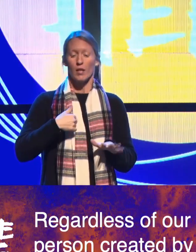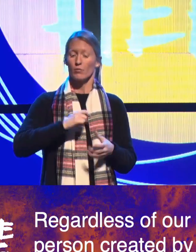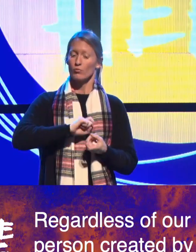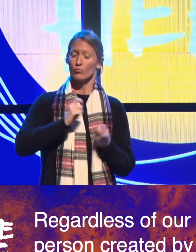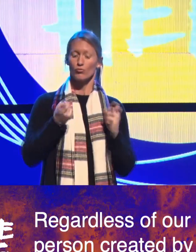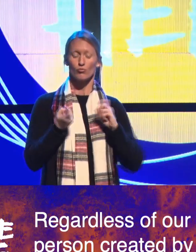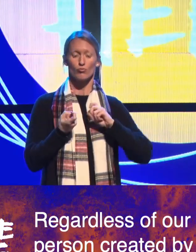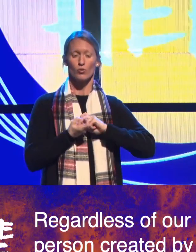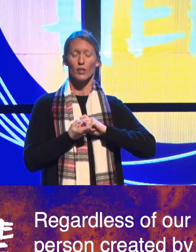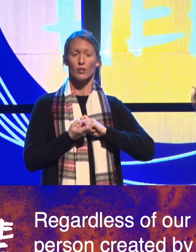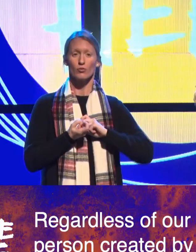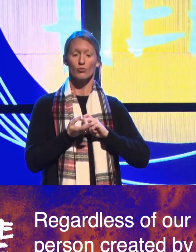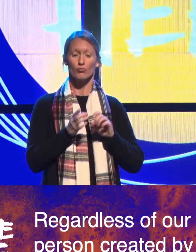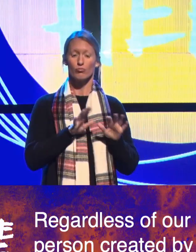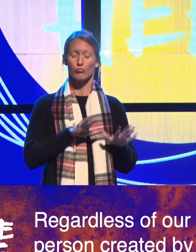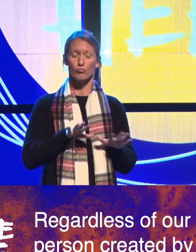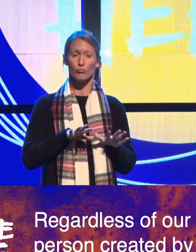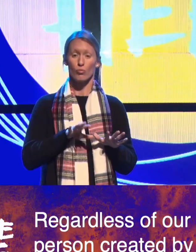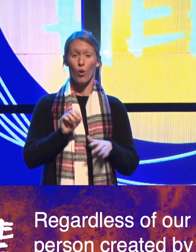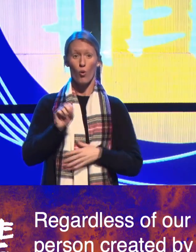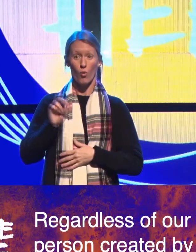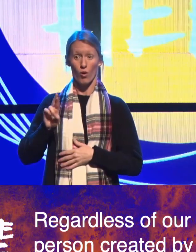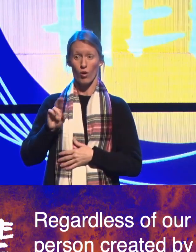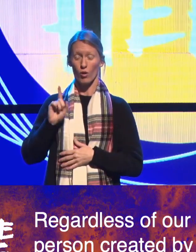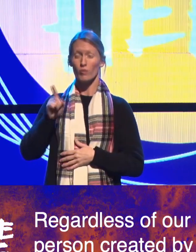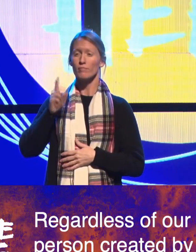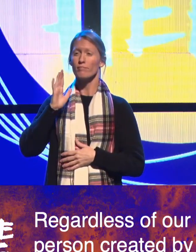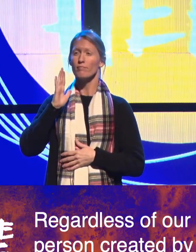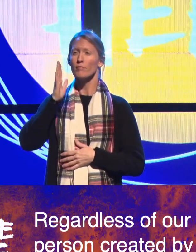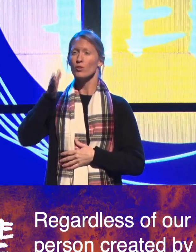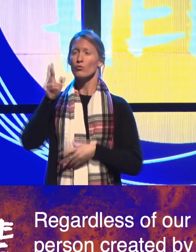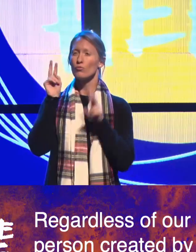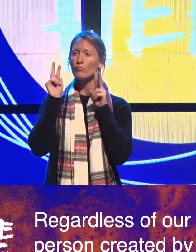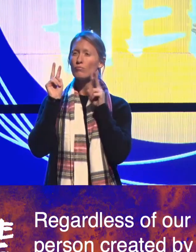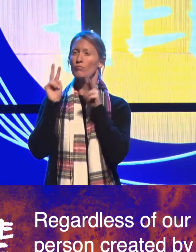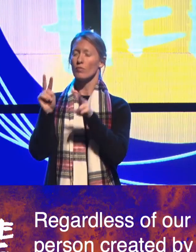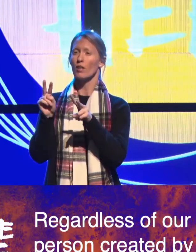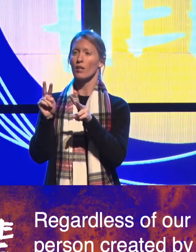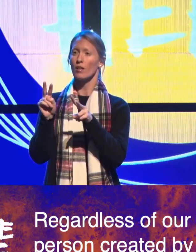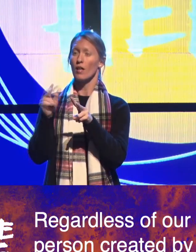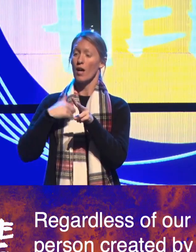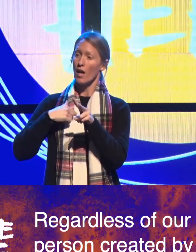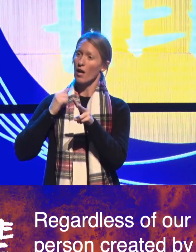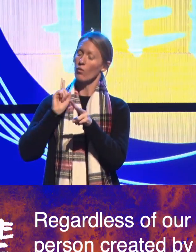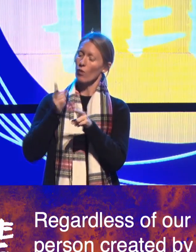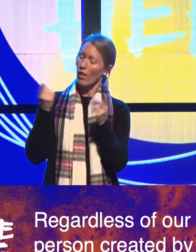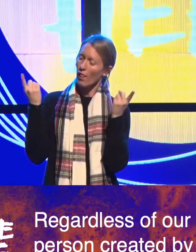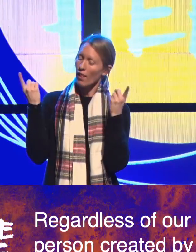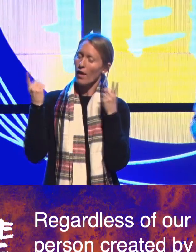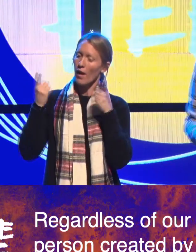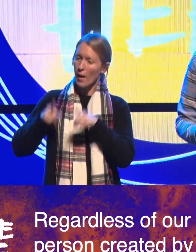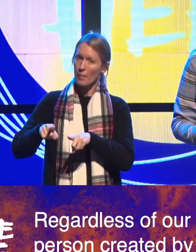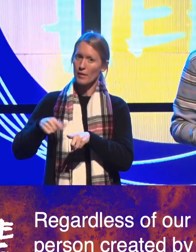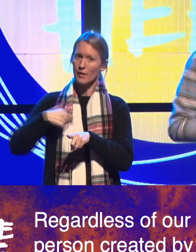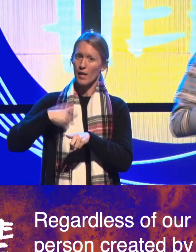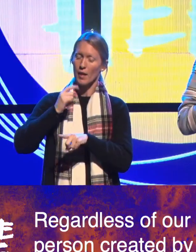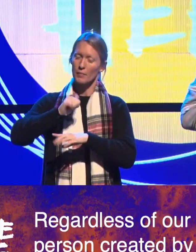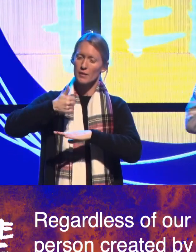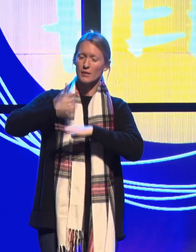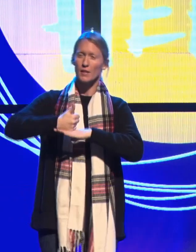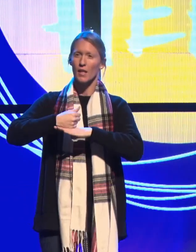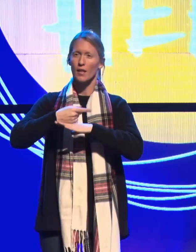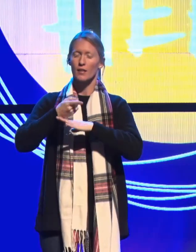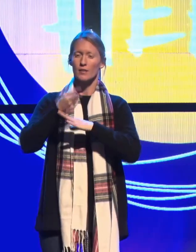I'm going to react? Or are we going to look at the future and are we going to say, no, I'm going to happen to the future. I'm going to create the future. I